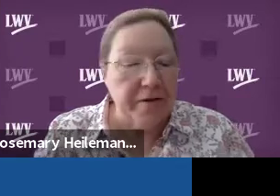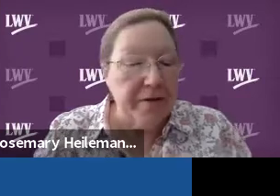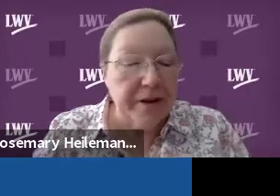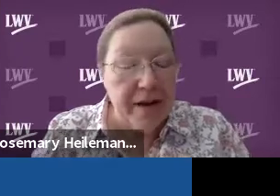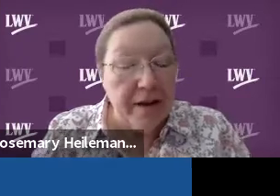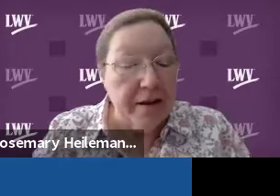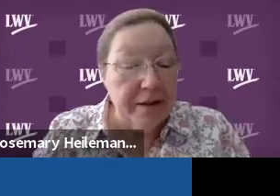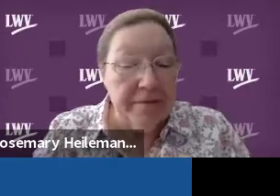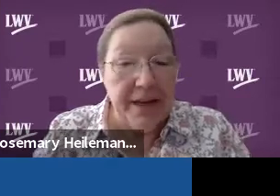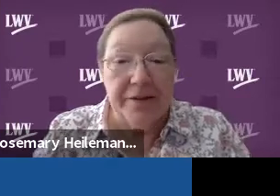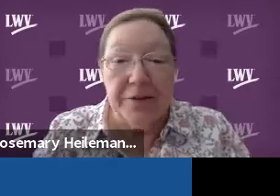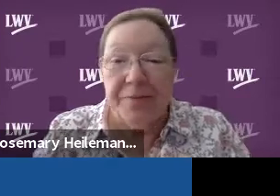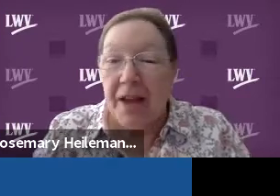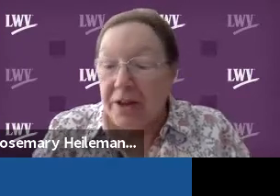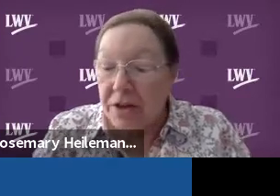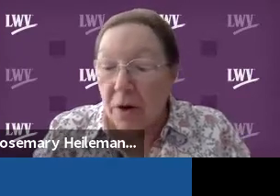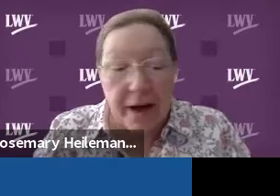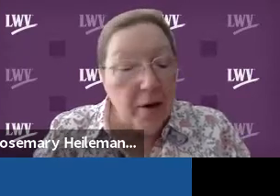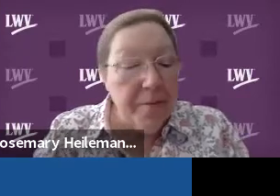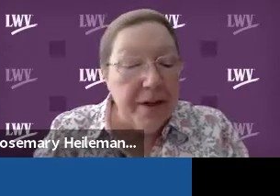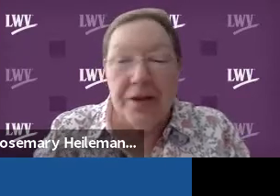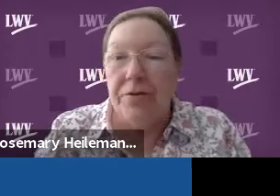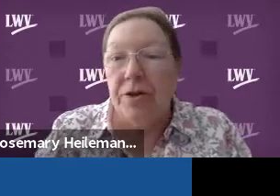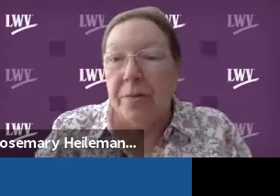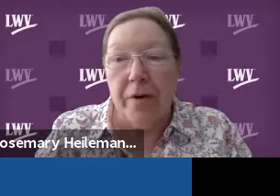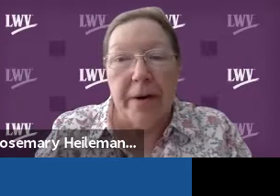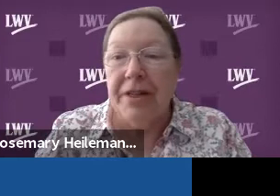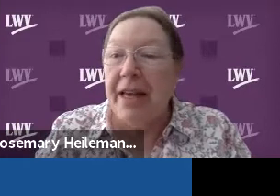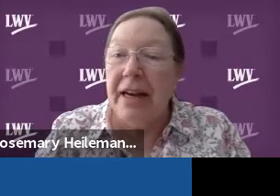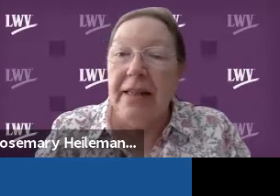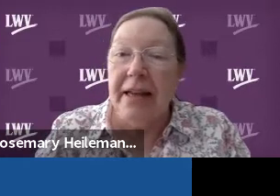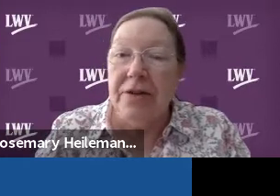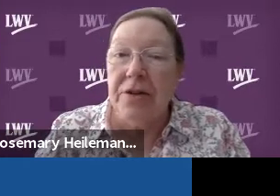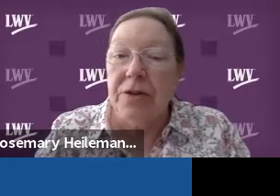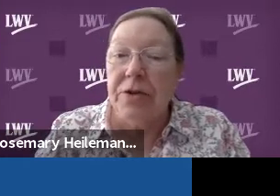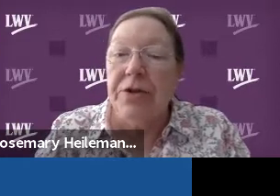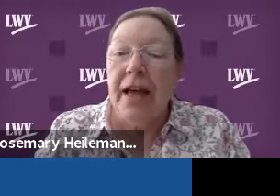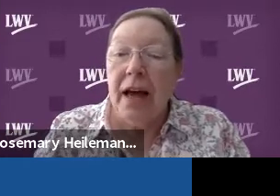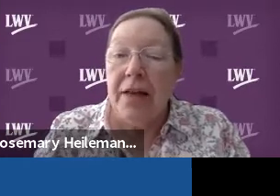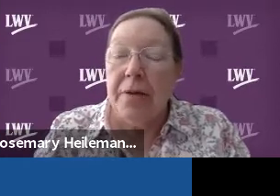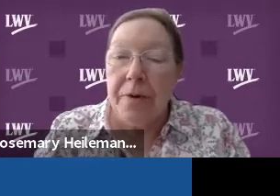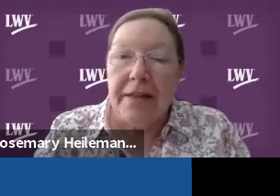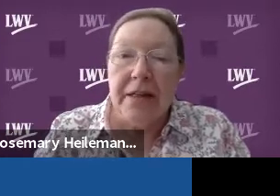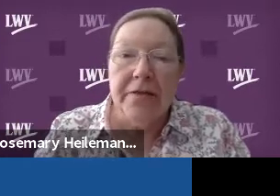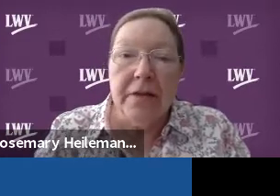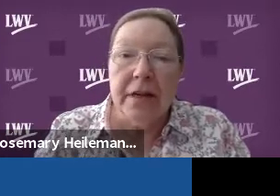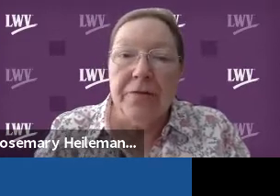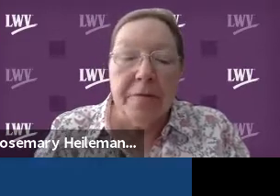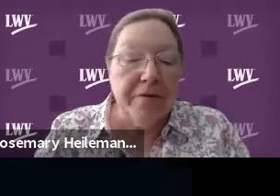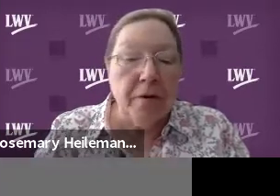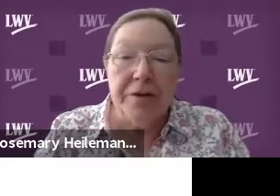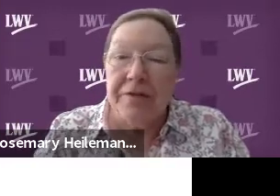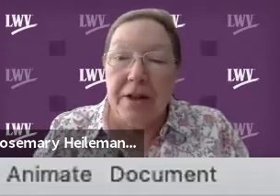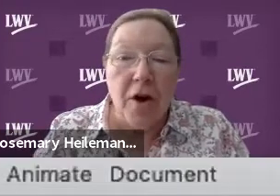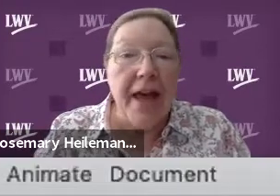size of your subtitles. So I hope that you enjoy the program today, and I'd like to introduce the president of the League of